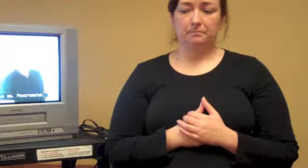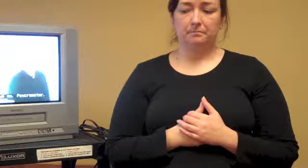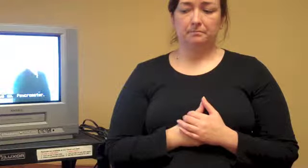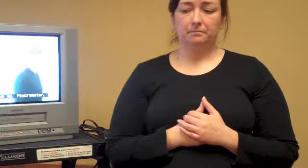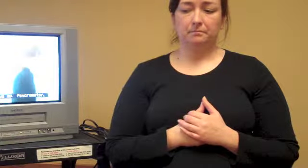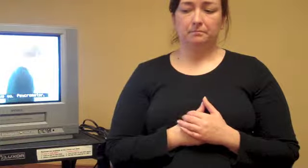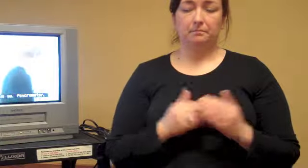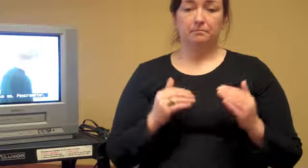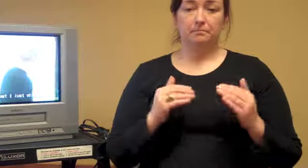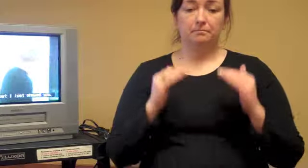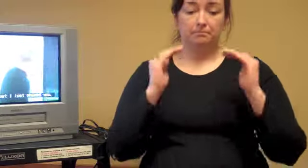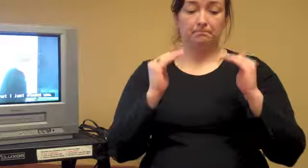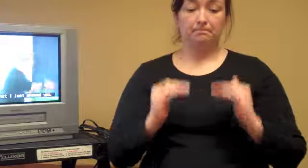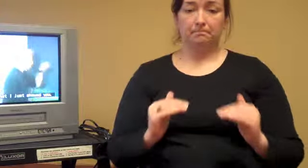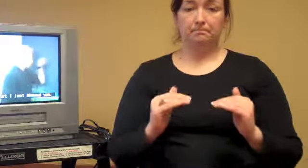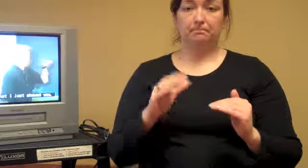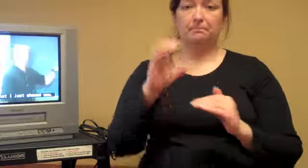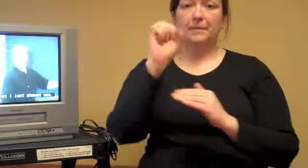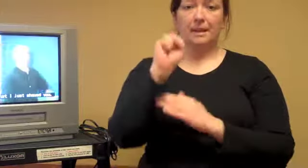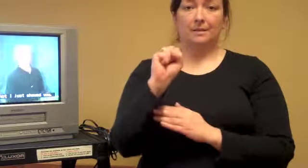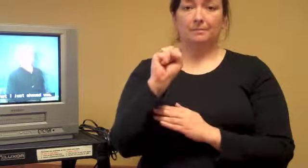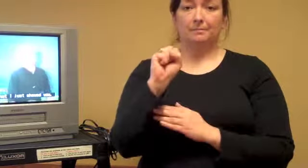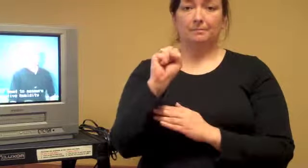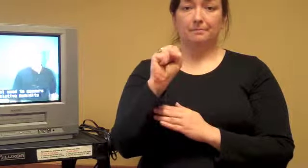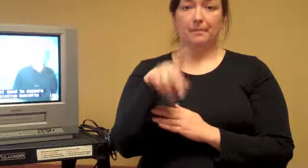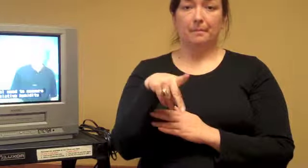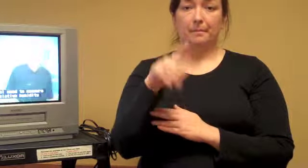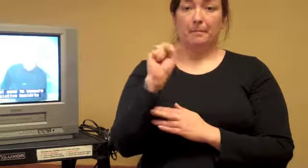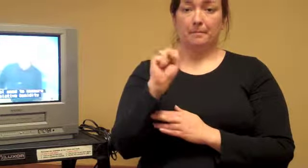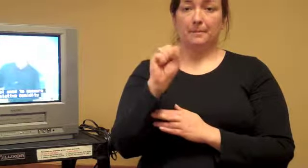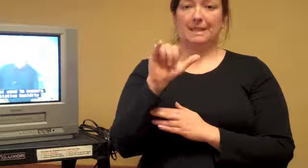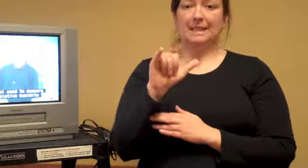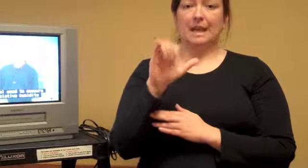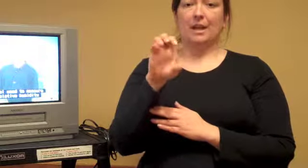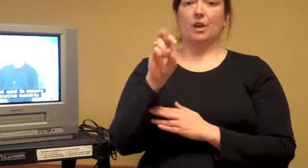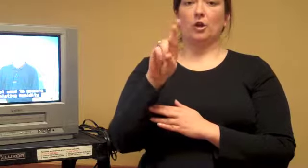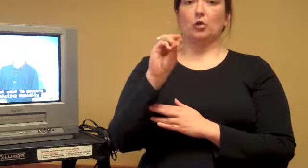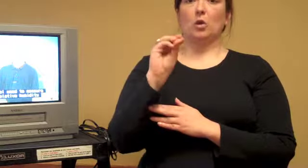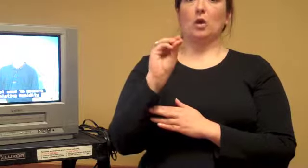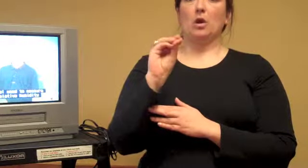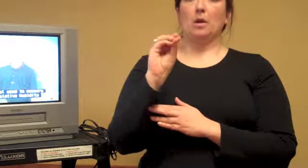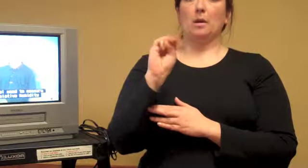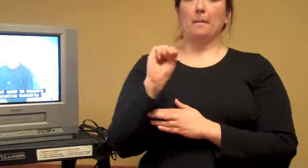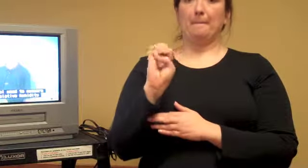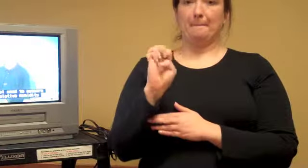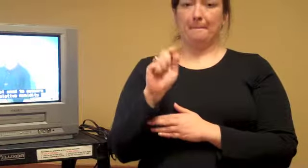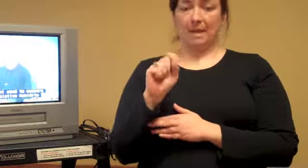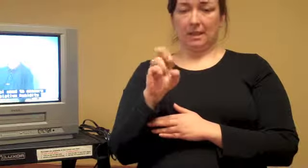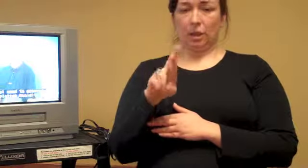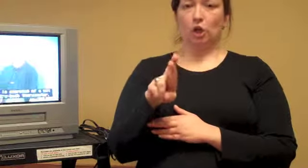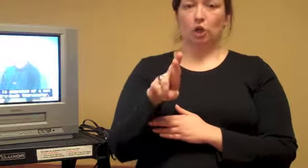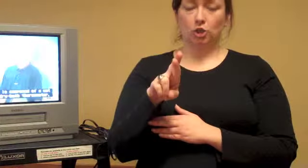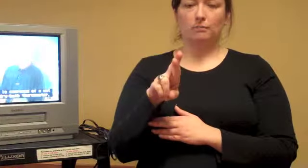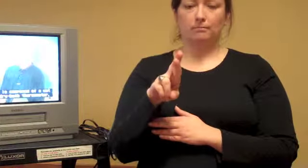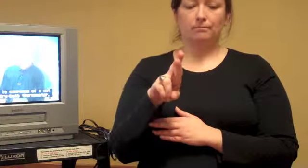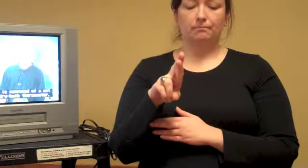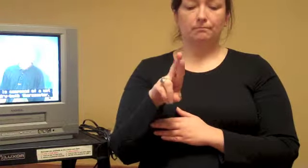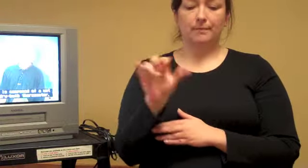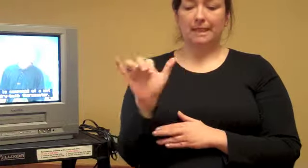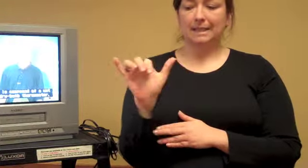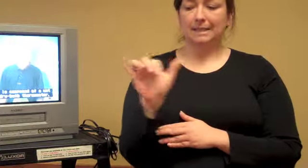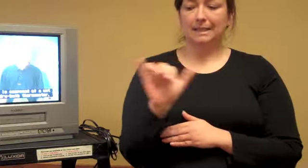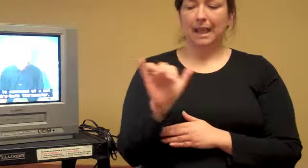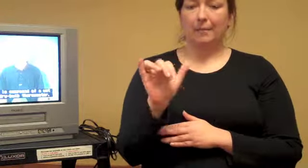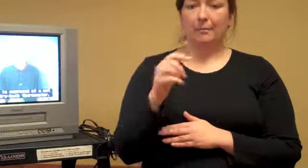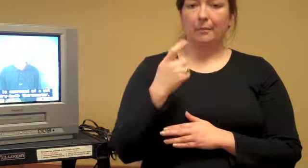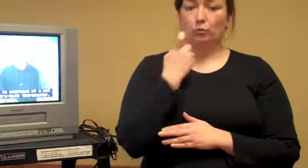There you go. Psychrometer. That's what I just showed you. Tool used to measure relative humidity. It's composed of a